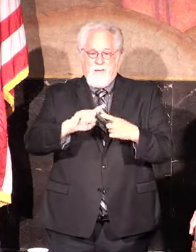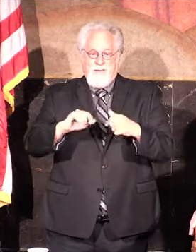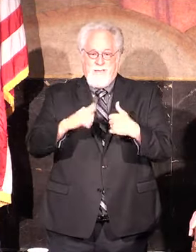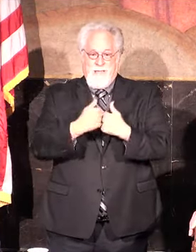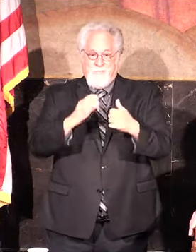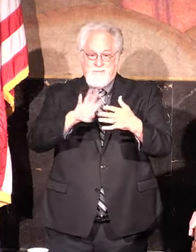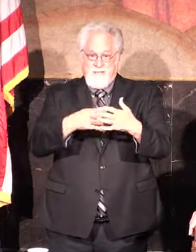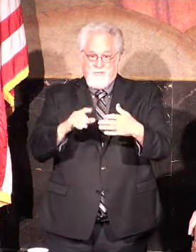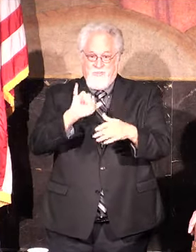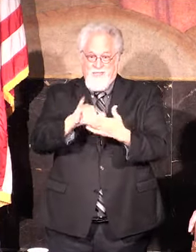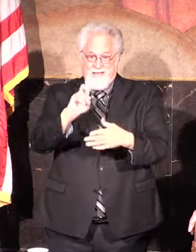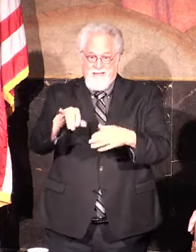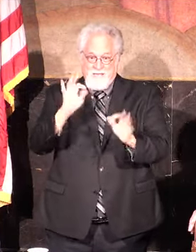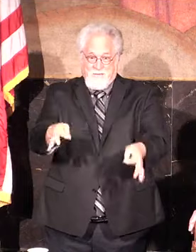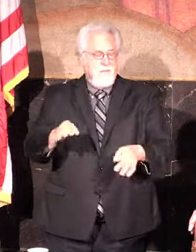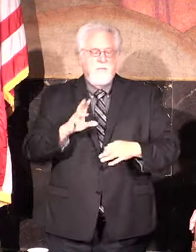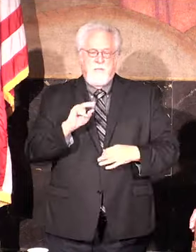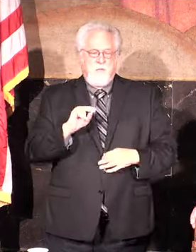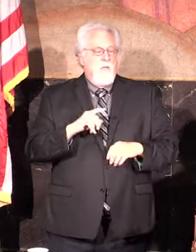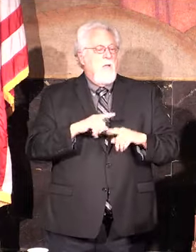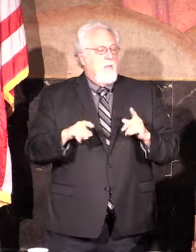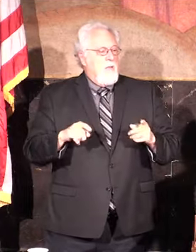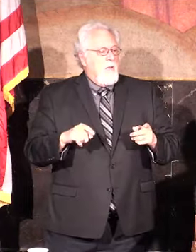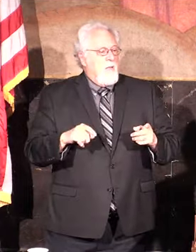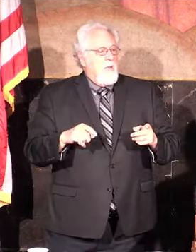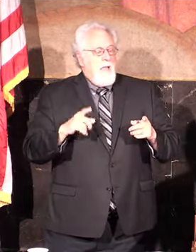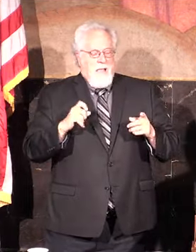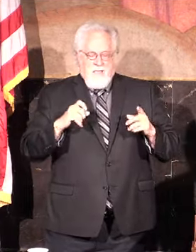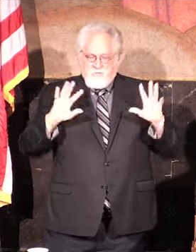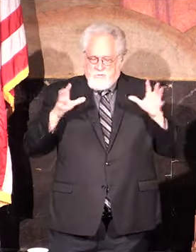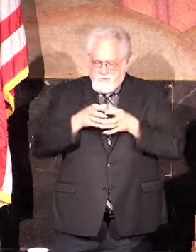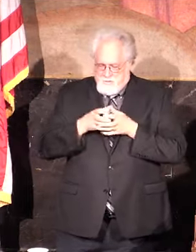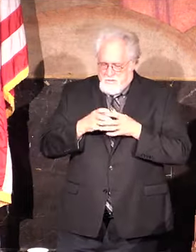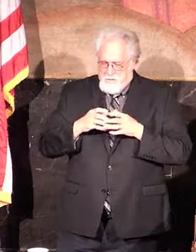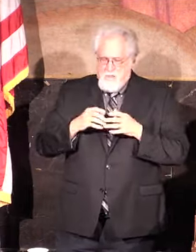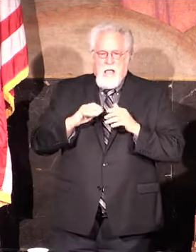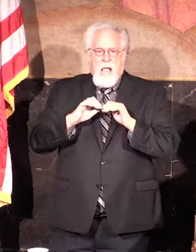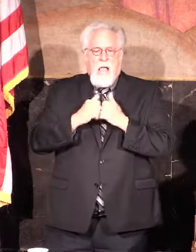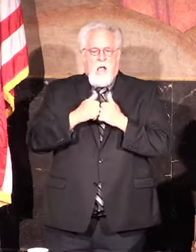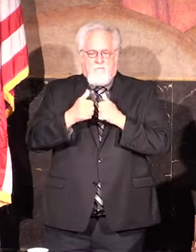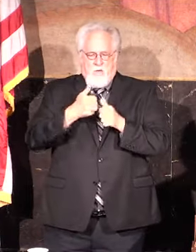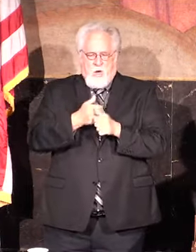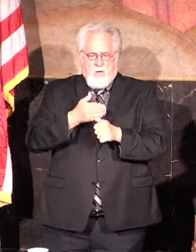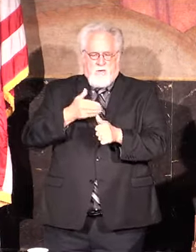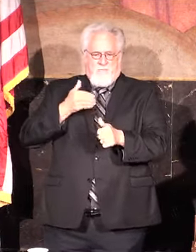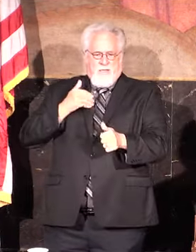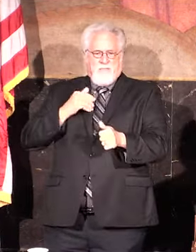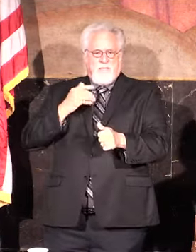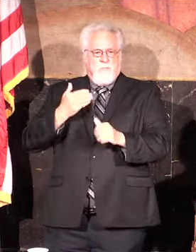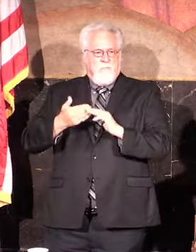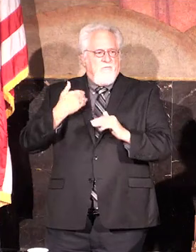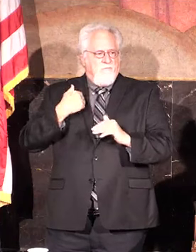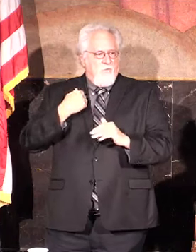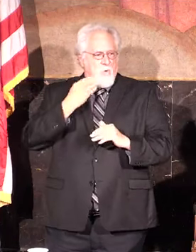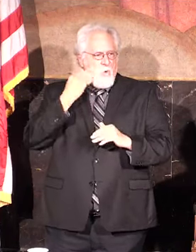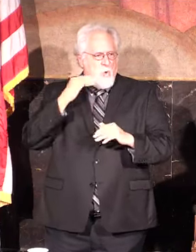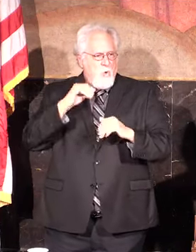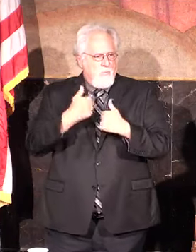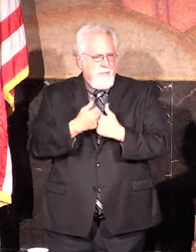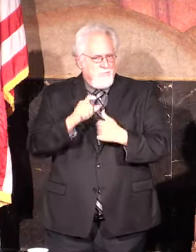do is get with LSU and other universities and figure out how far in advance of a home football game must they